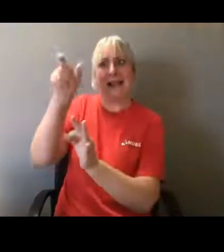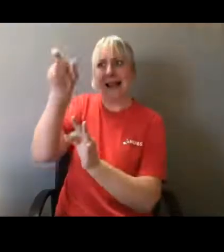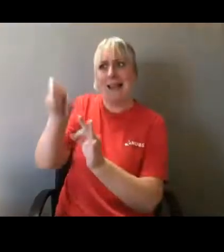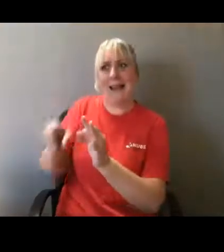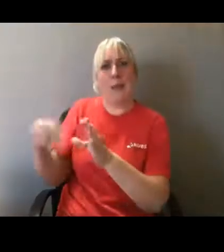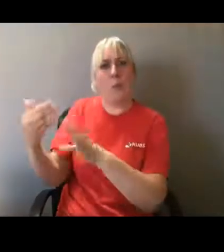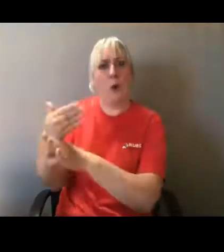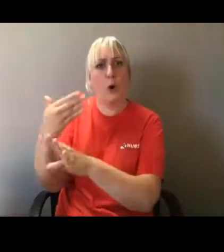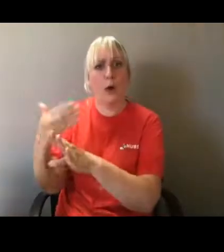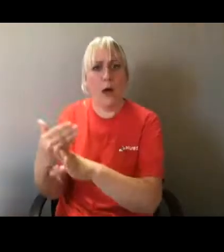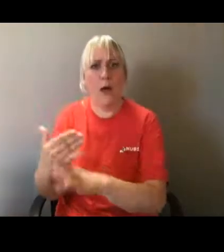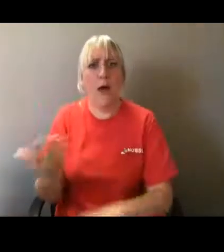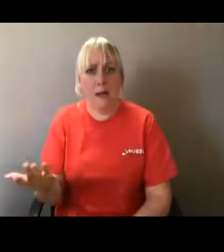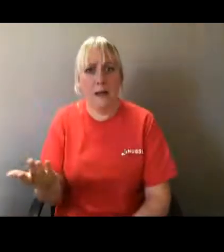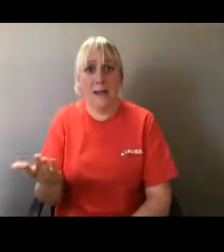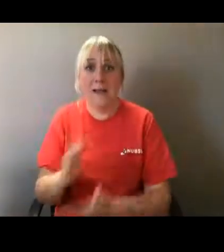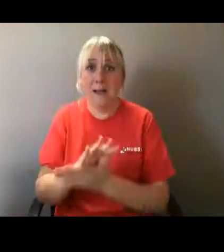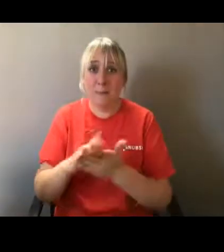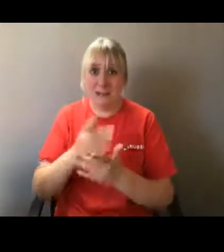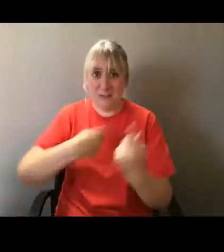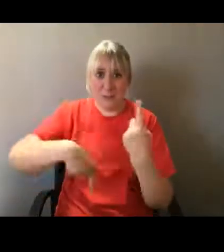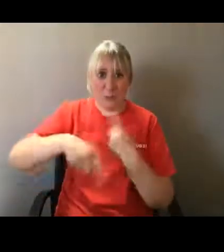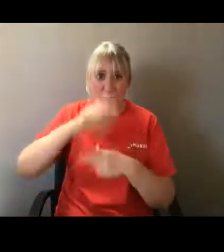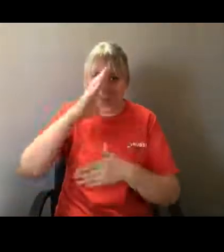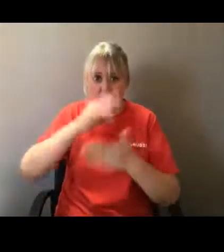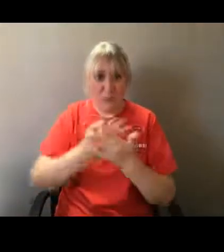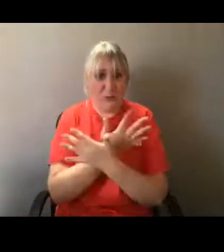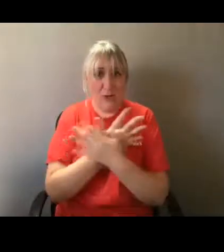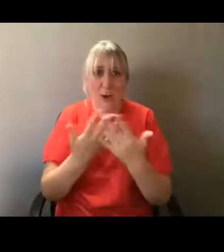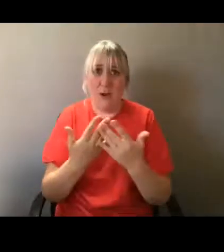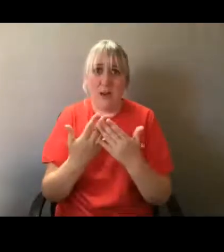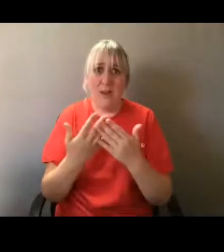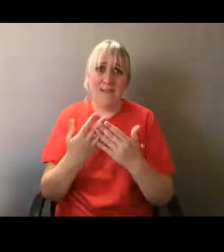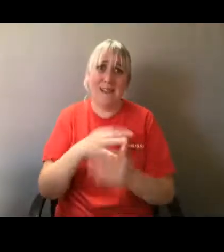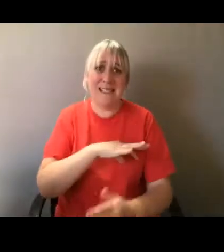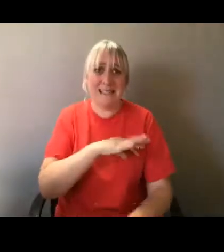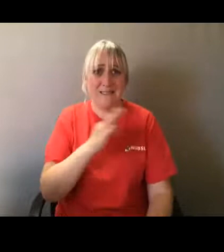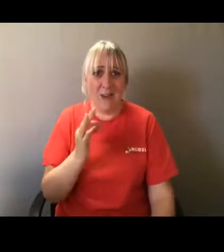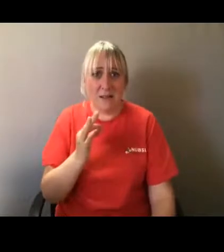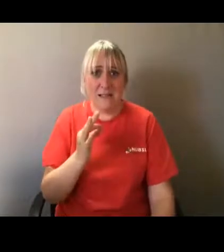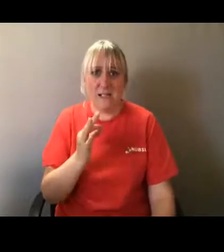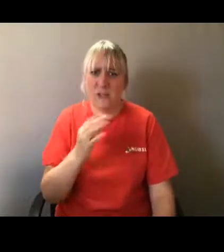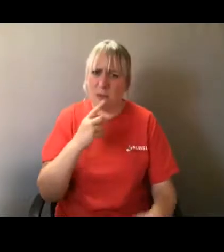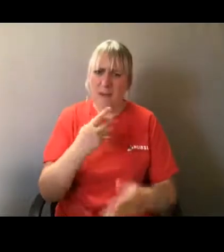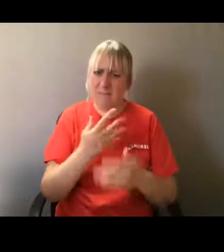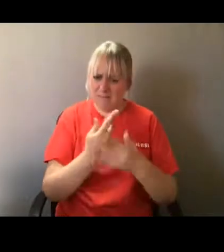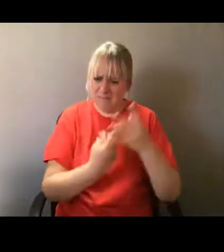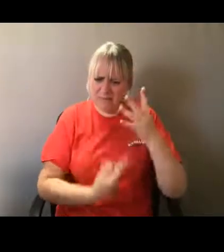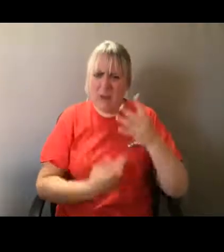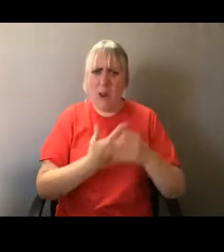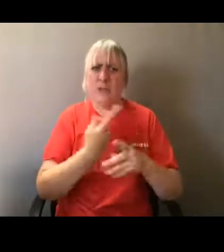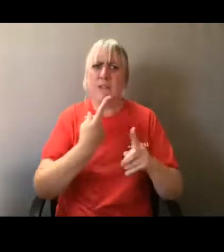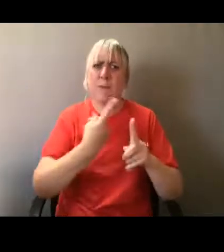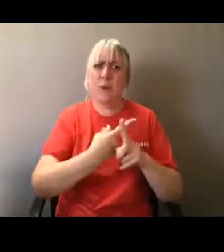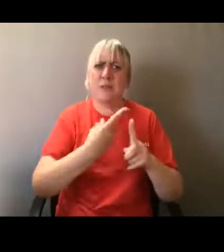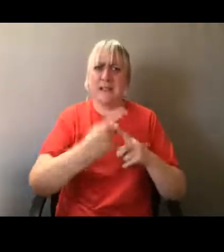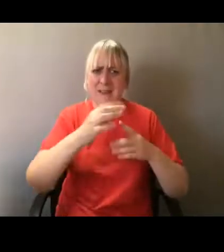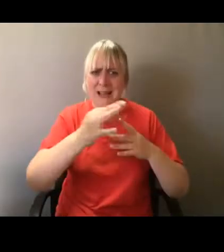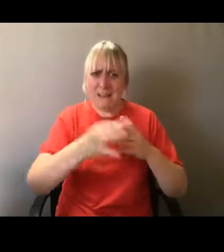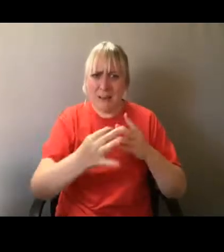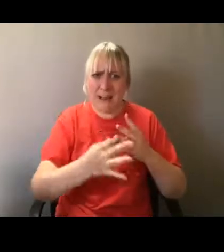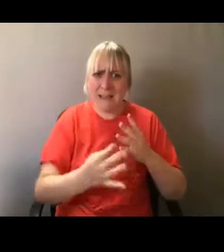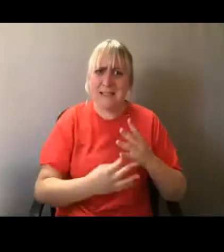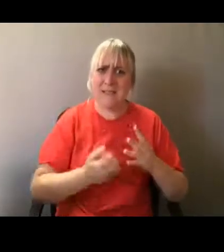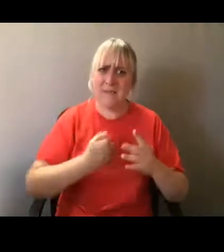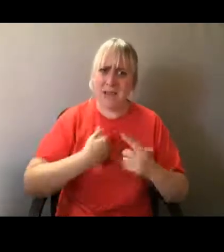therefore experience material disadvantage despite the positive aspects of our identity. So, for example, a deaf BSL